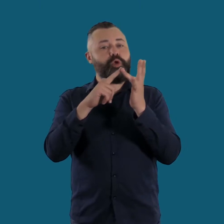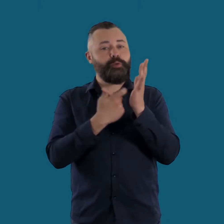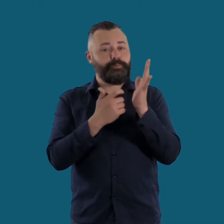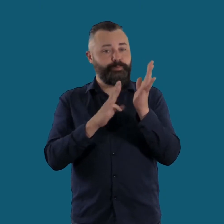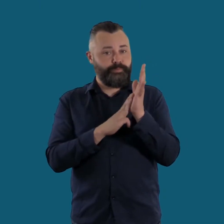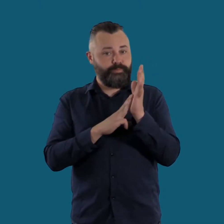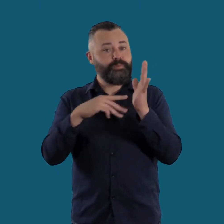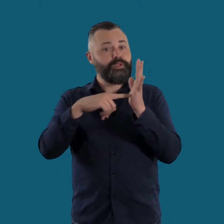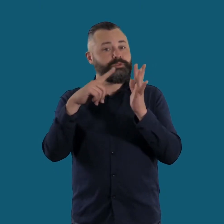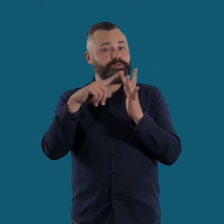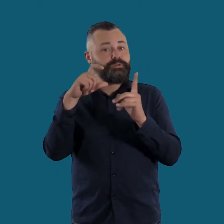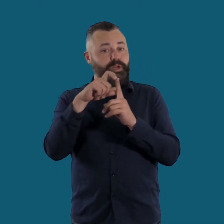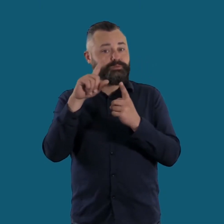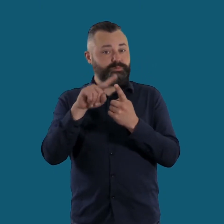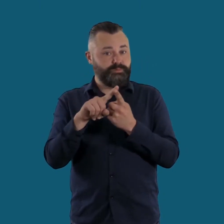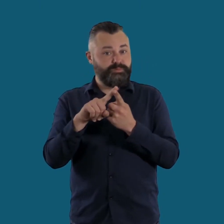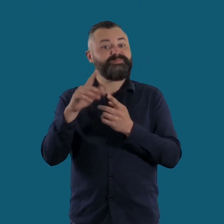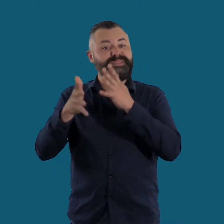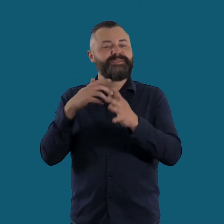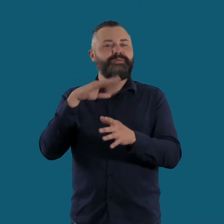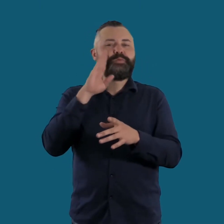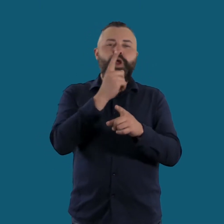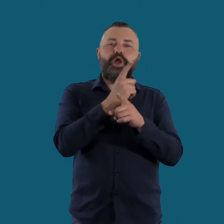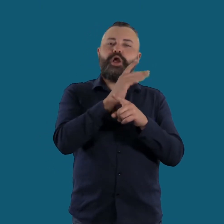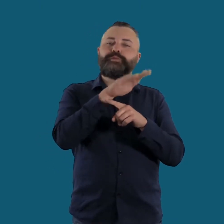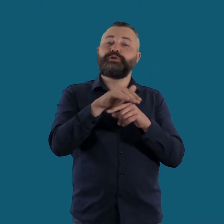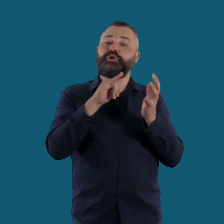The storm tide is the combination of astronomical tidal effects,